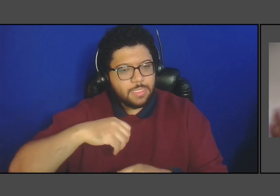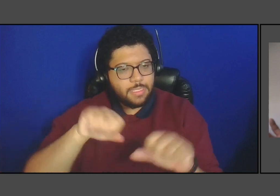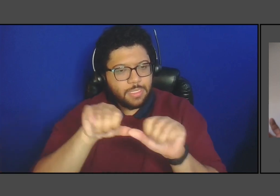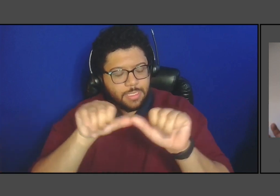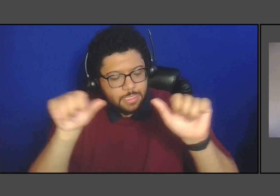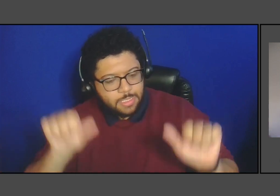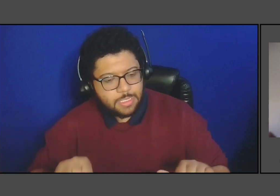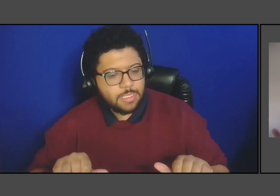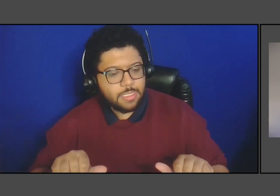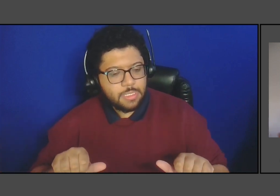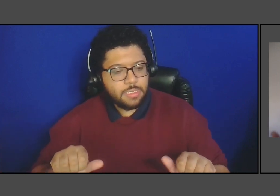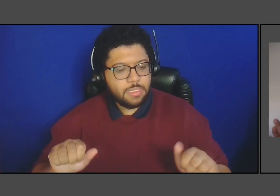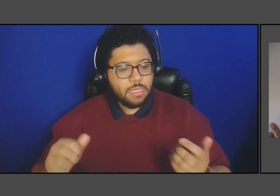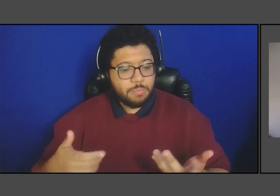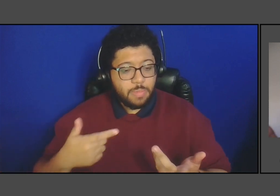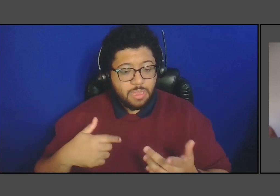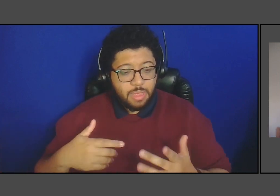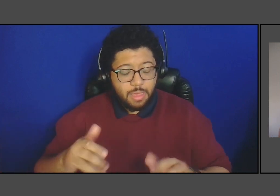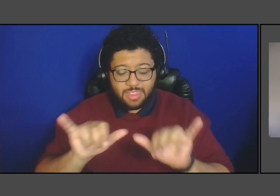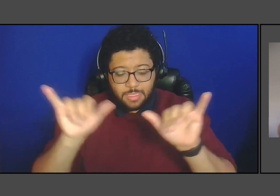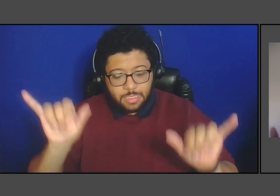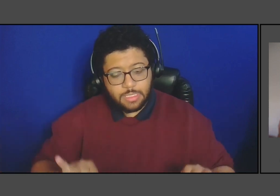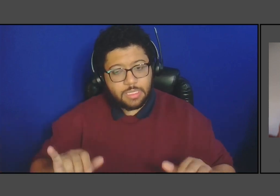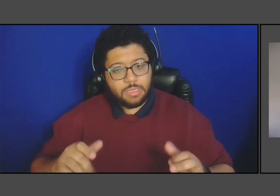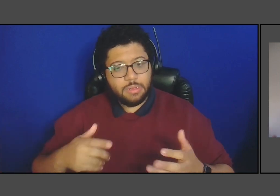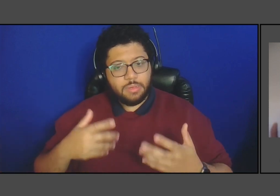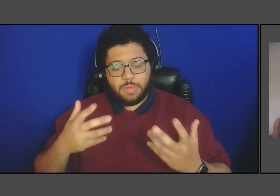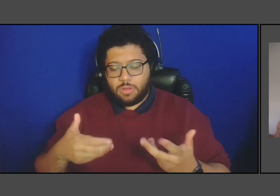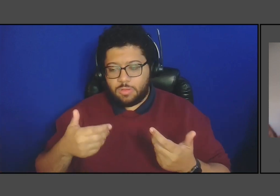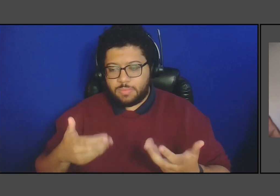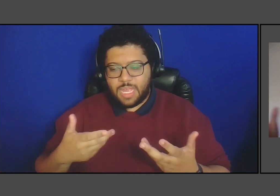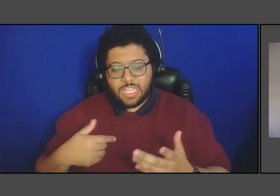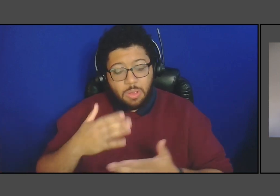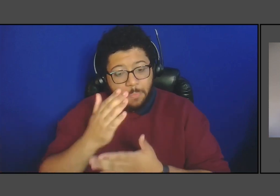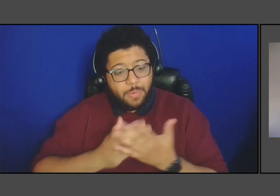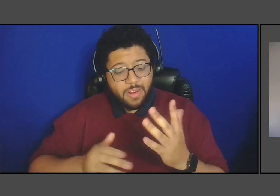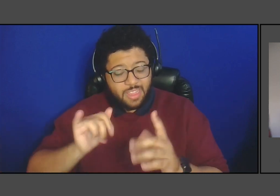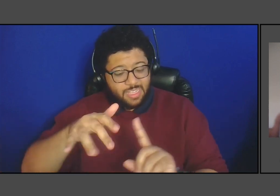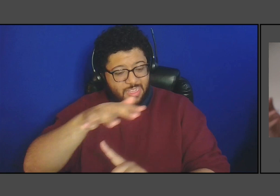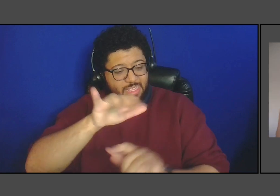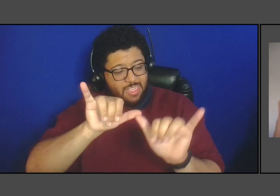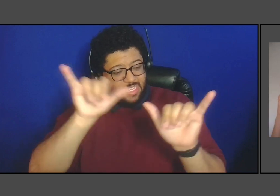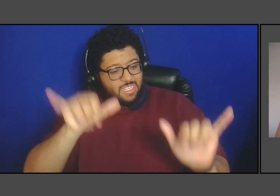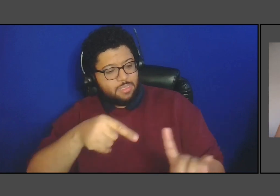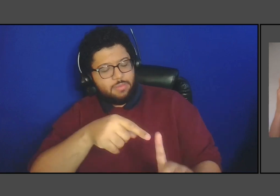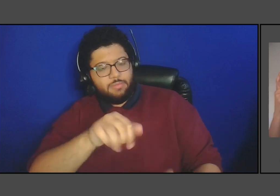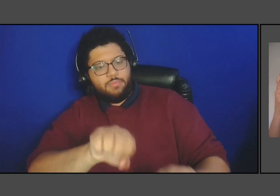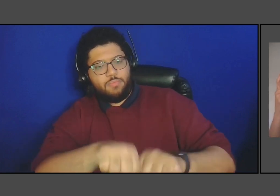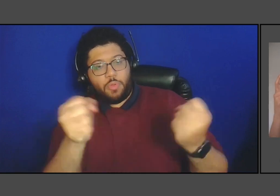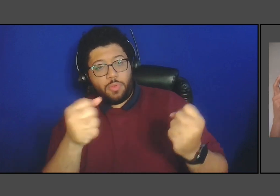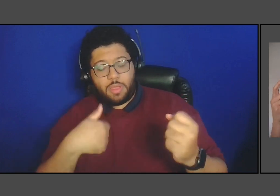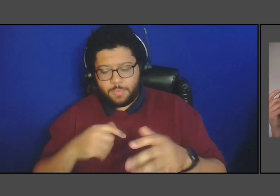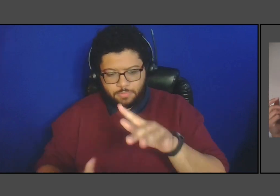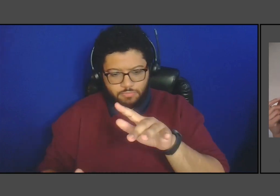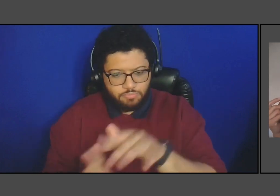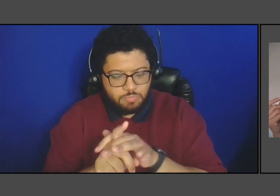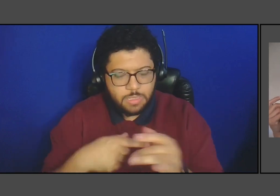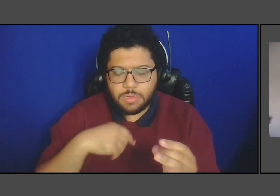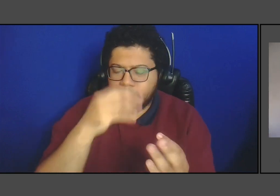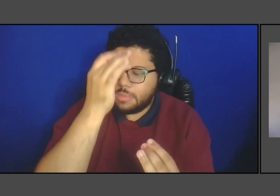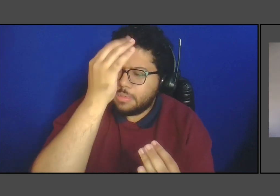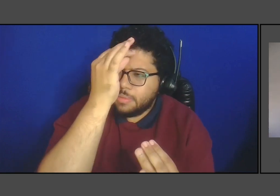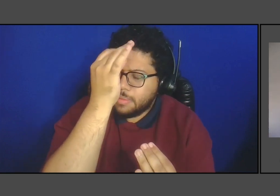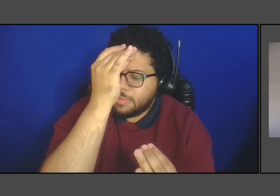There's a part of the ecosystem that's broken, and that's where I come in and try to think about, well, how can a place